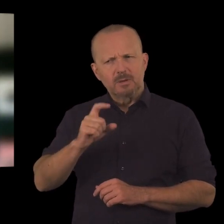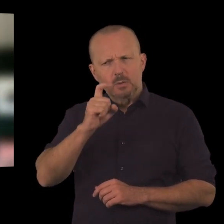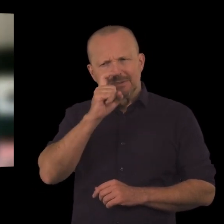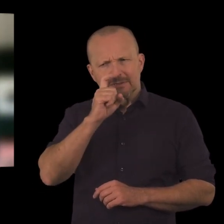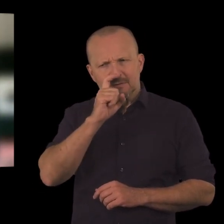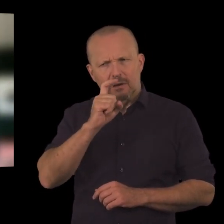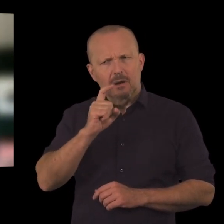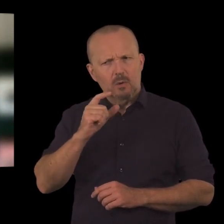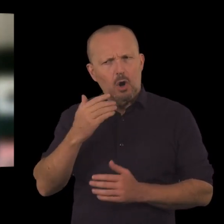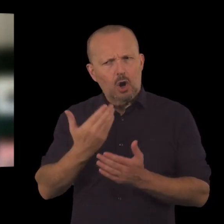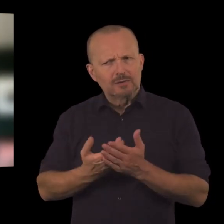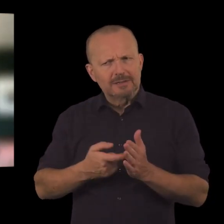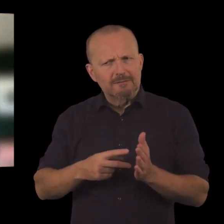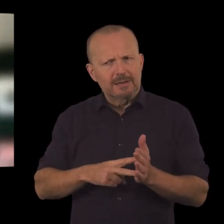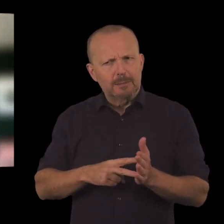guess that